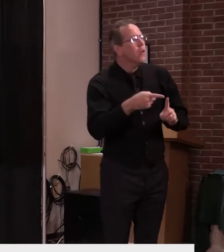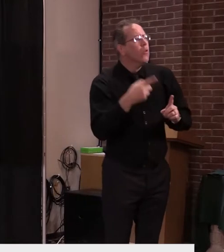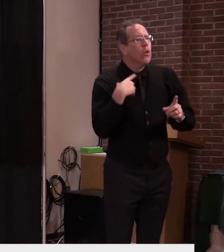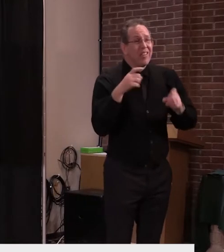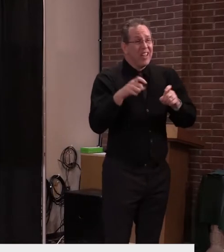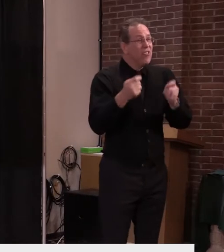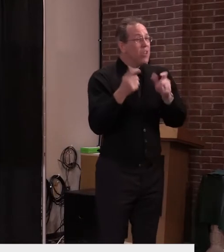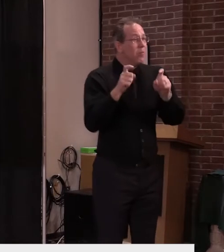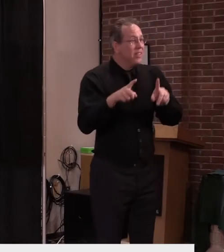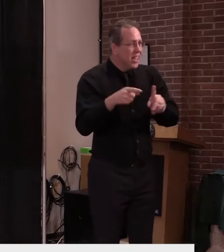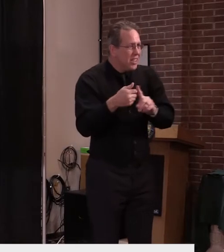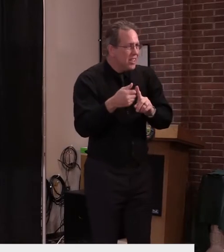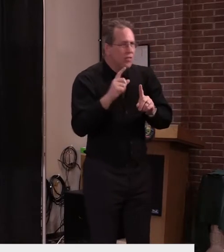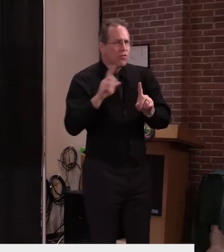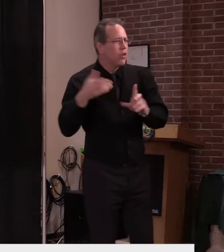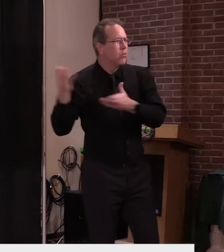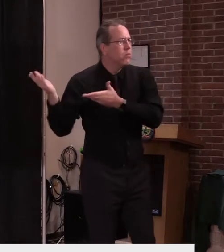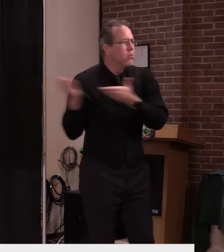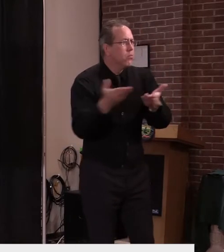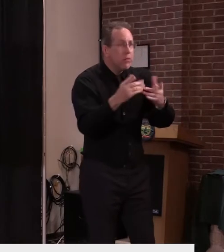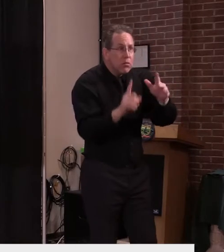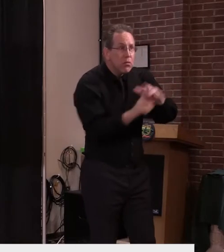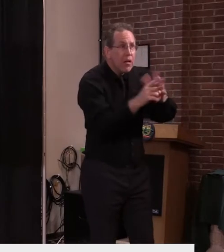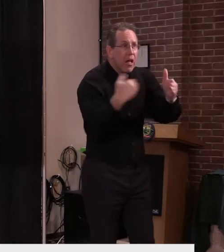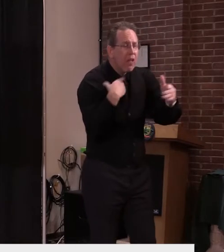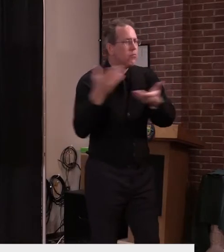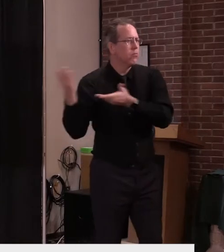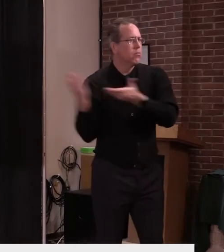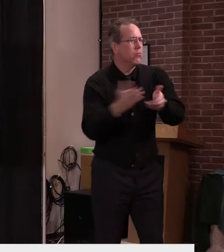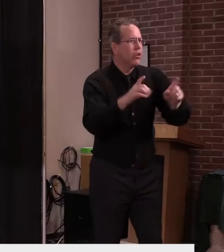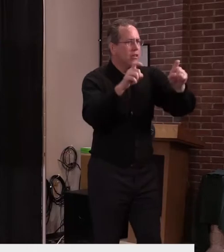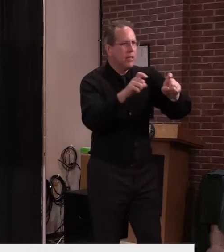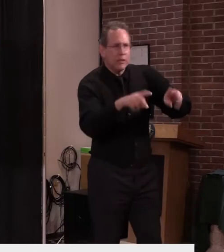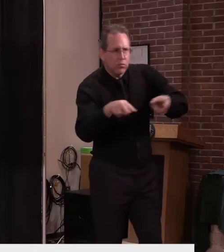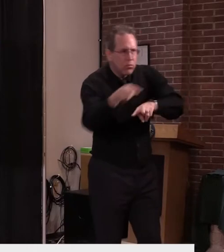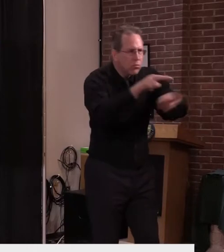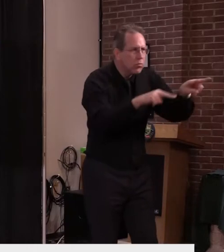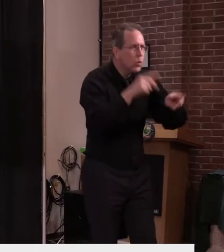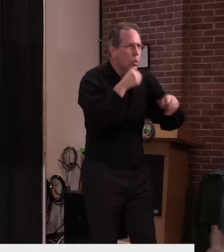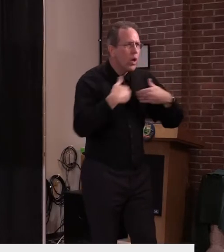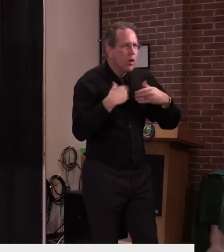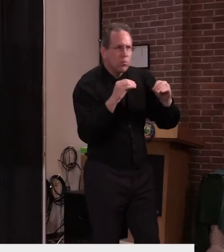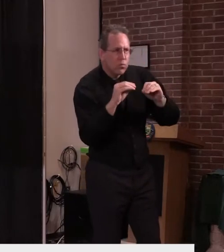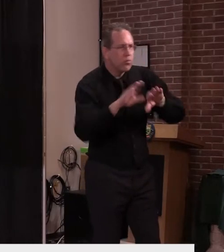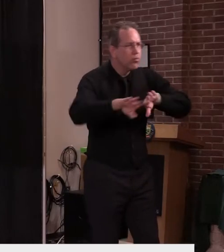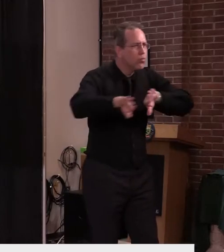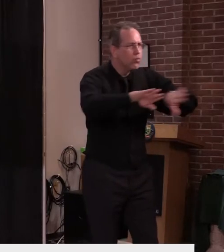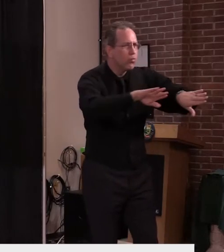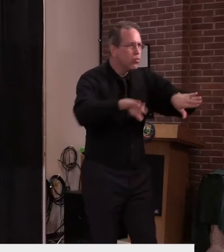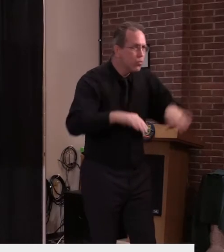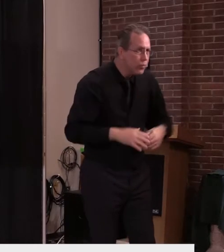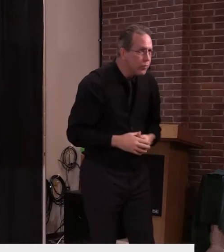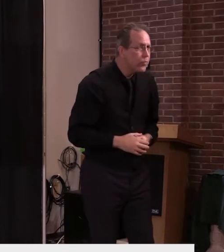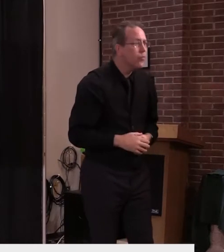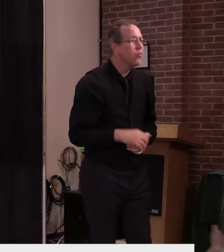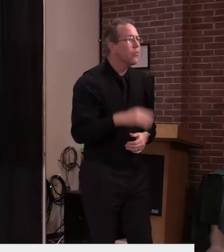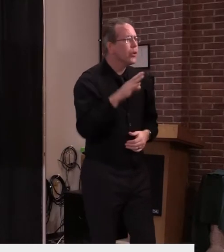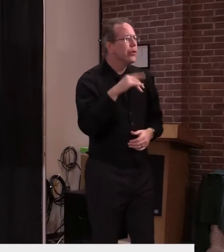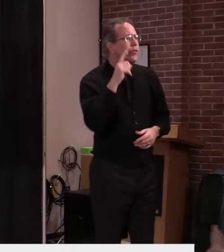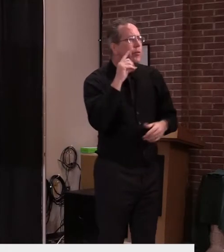who have gotten them through Test to Stay. Now, I know on social media, some,